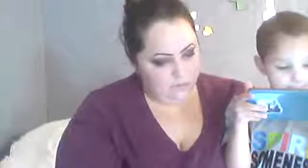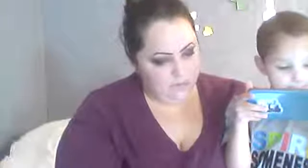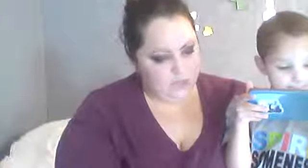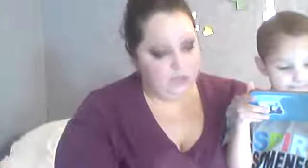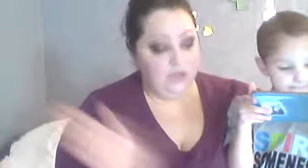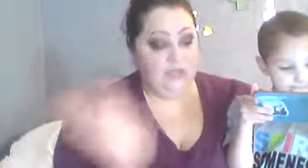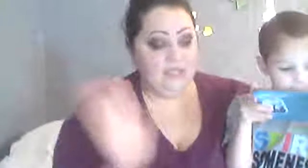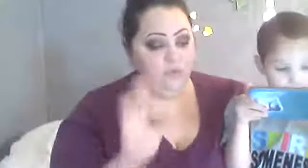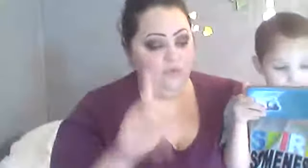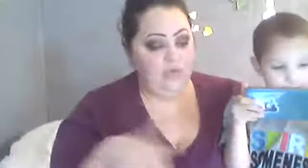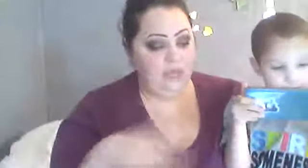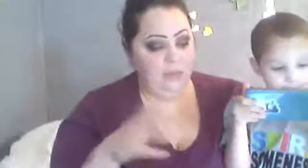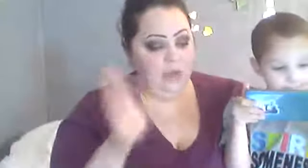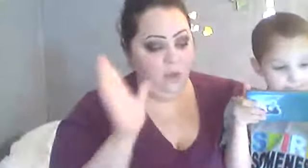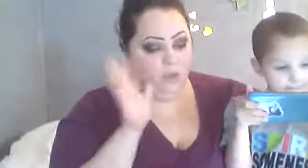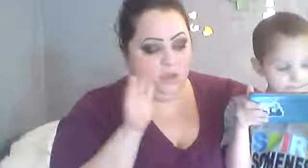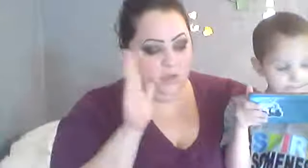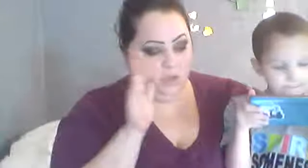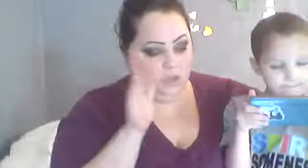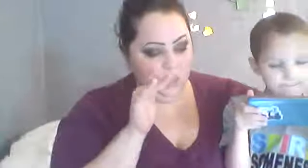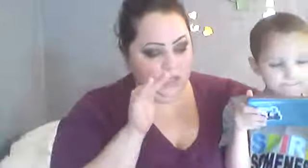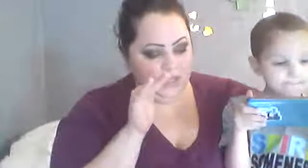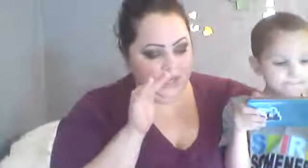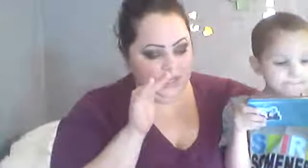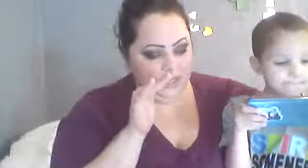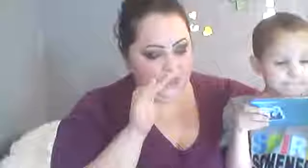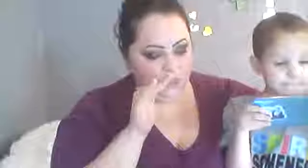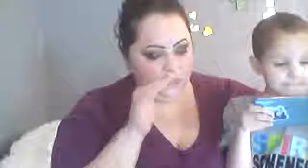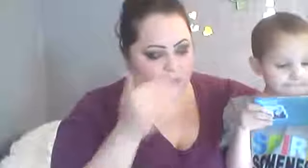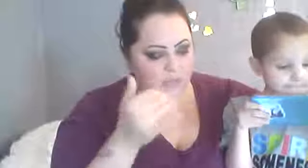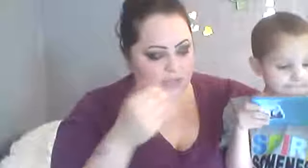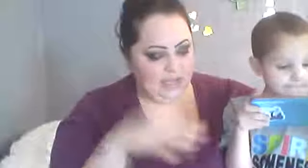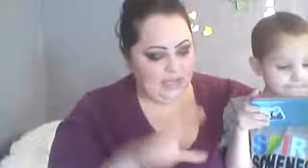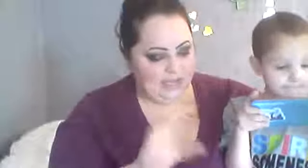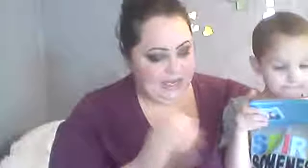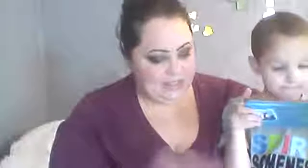So there is a movie about William W. Hoy that I think I want to play in class.